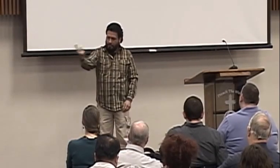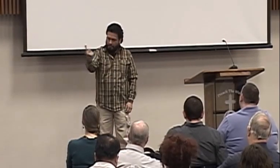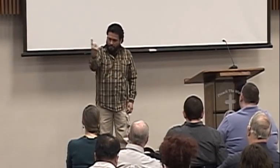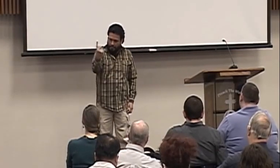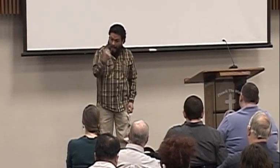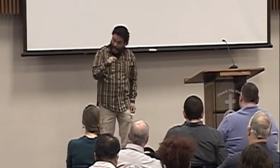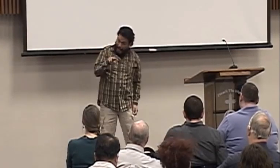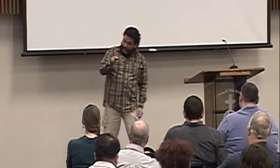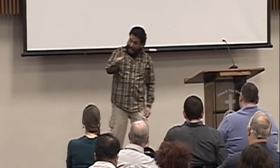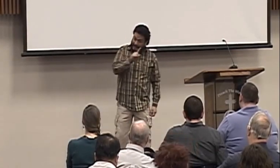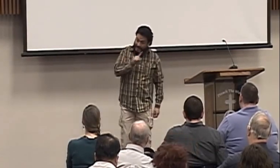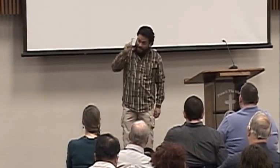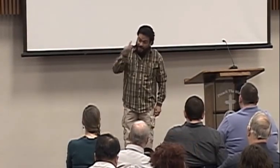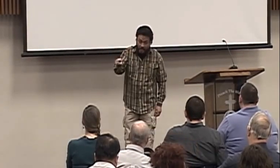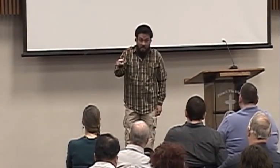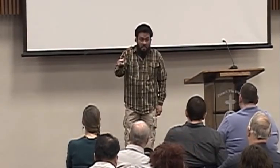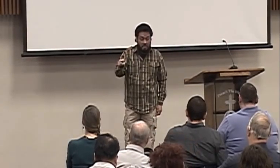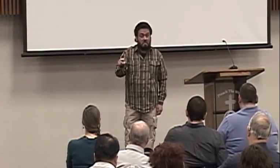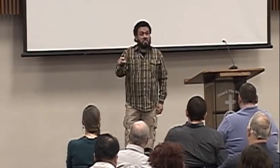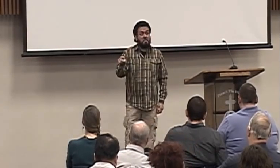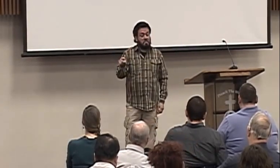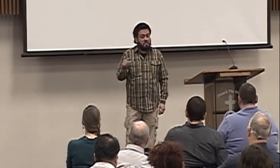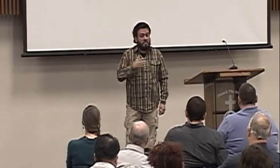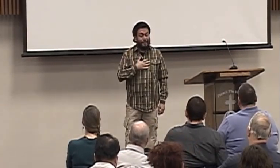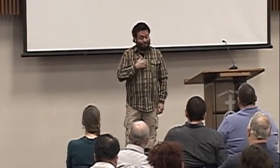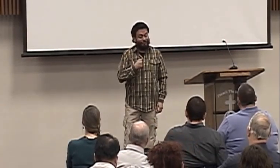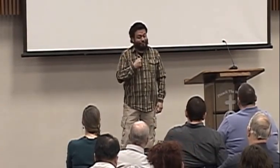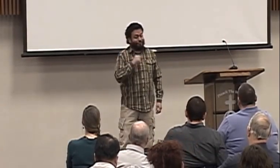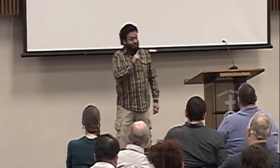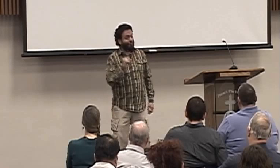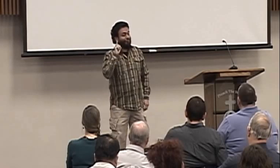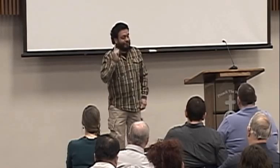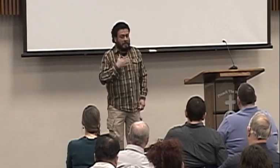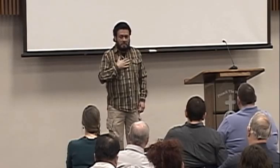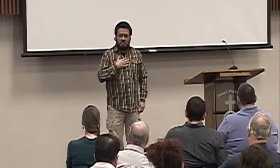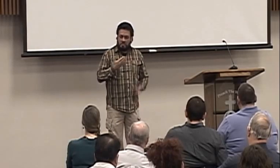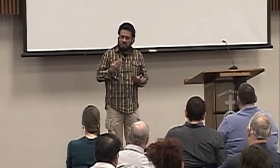And she came up. She said, you're deaf? I said, yeah, I'm deaf.